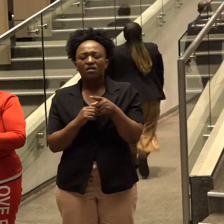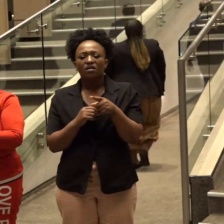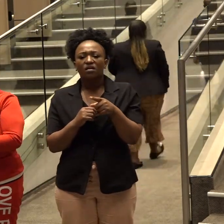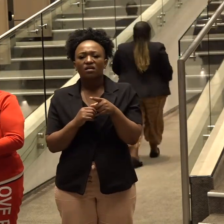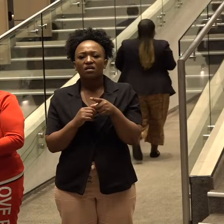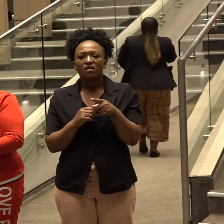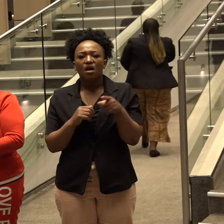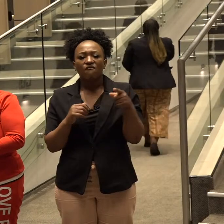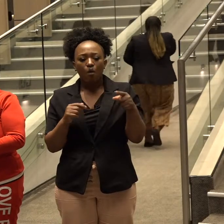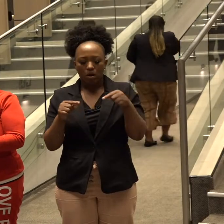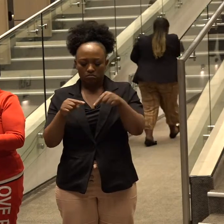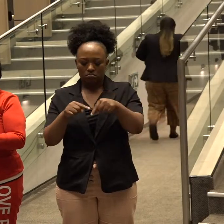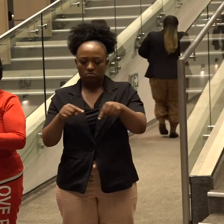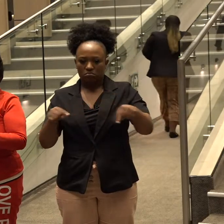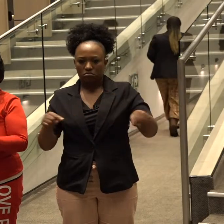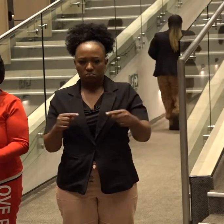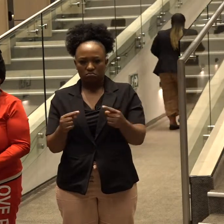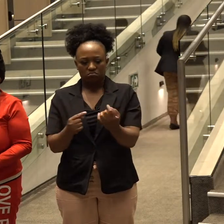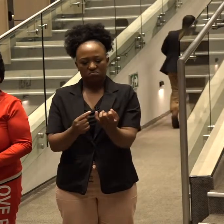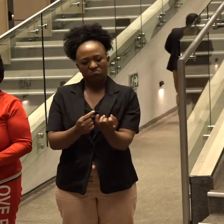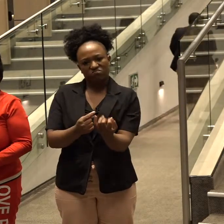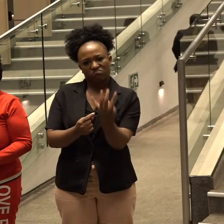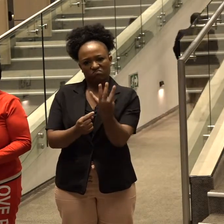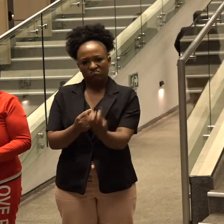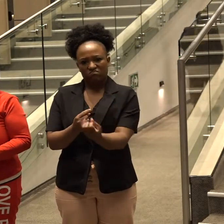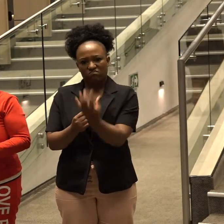inside the thoughts I